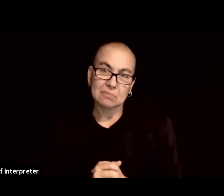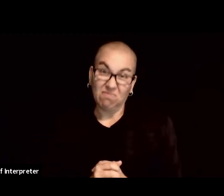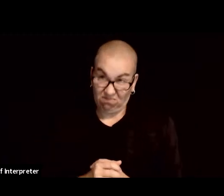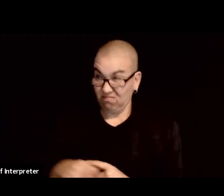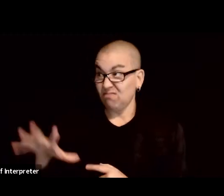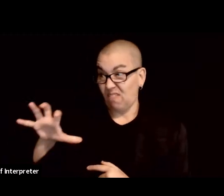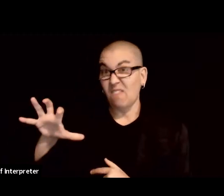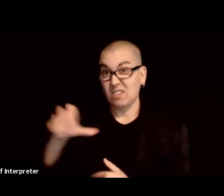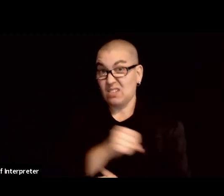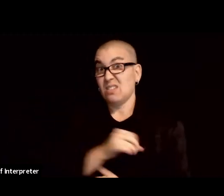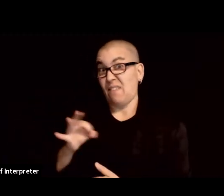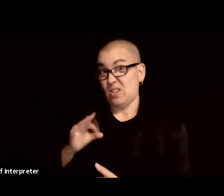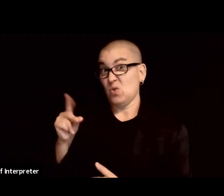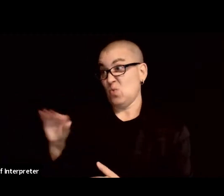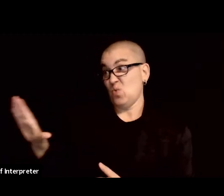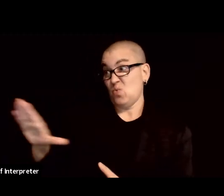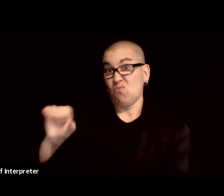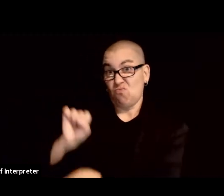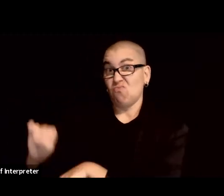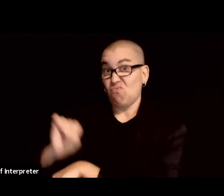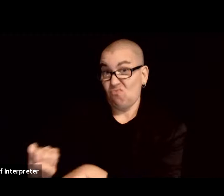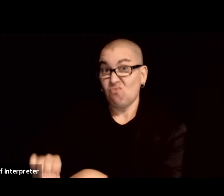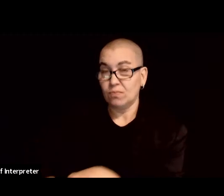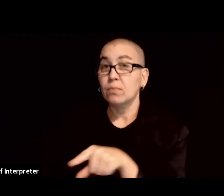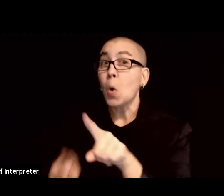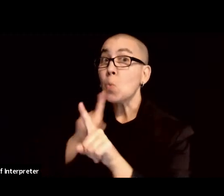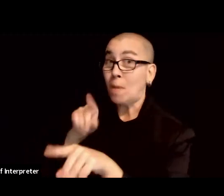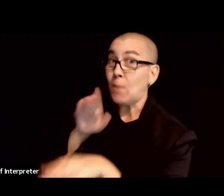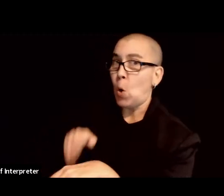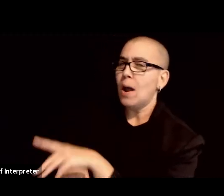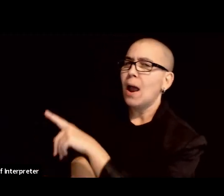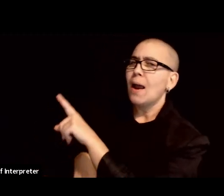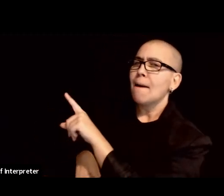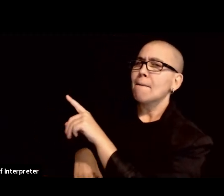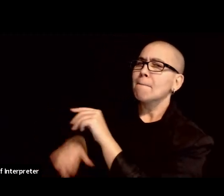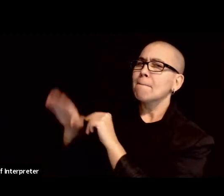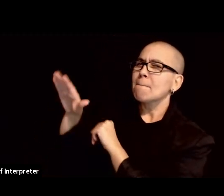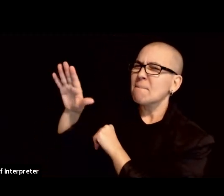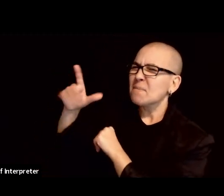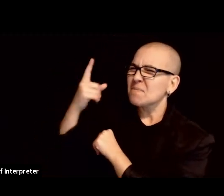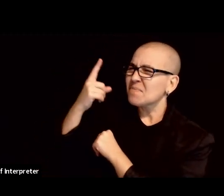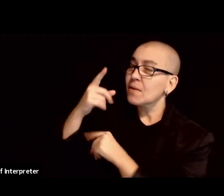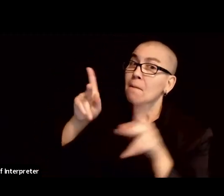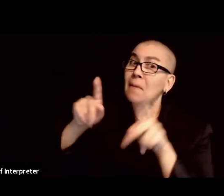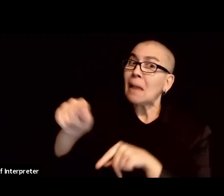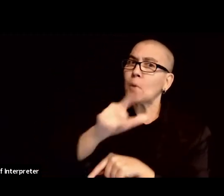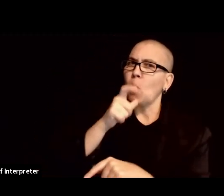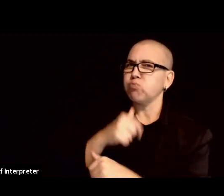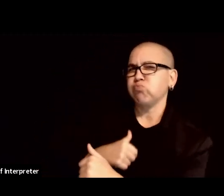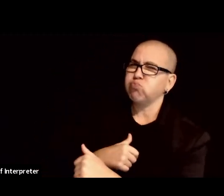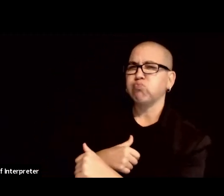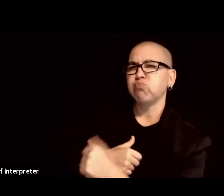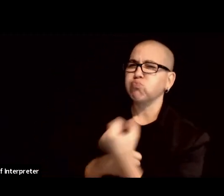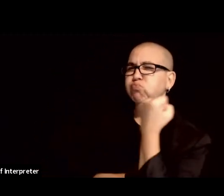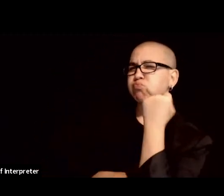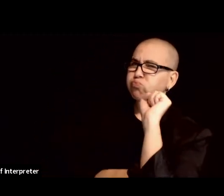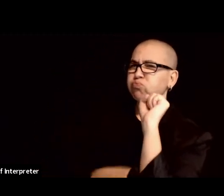And then just the prevalence of people resisting the questions. I mean, is that 1 in 10 or 5 in 10?